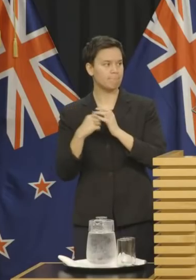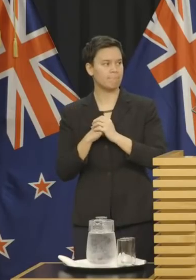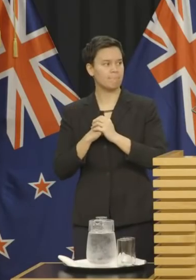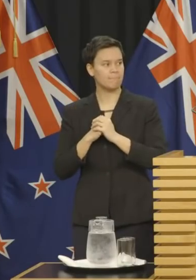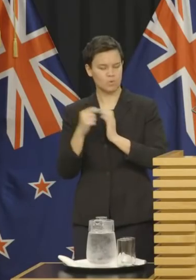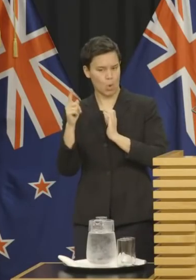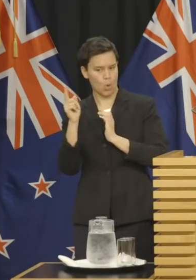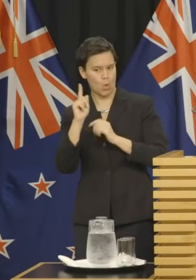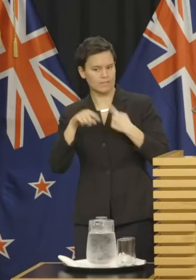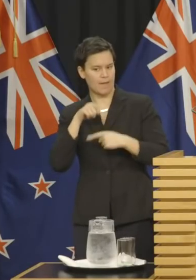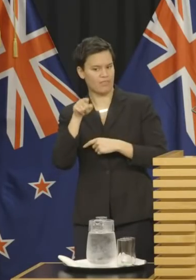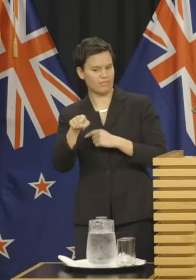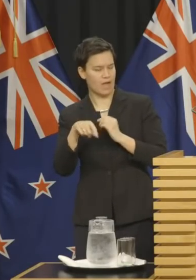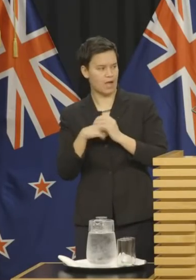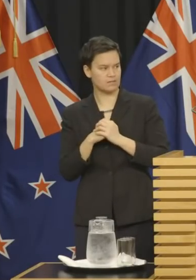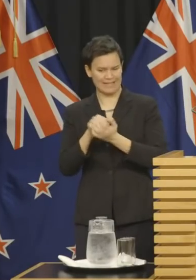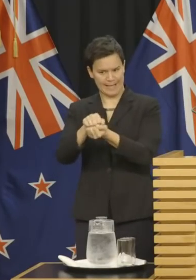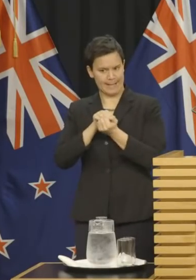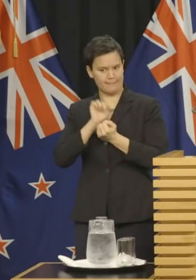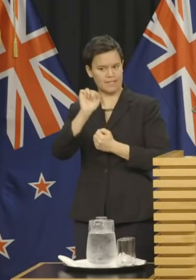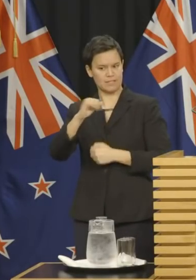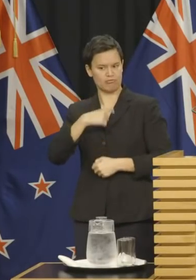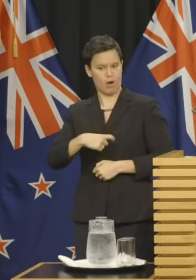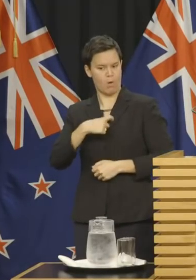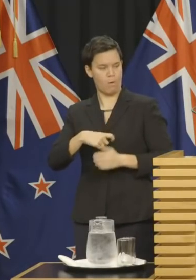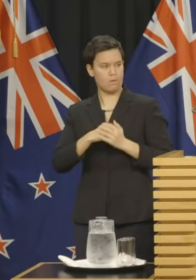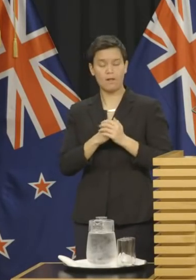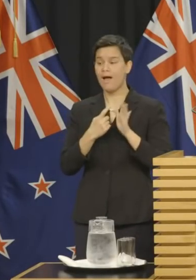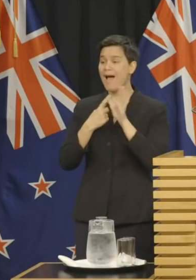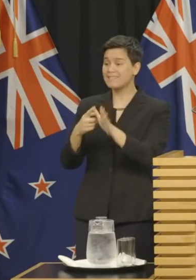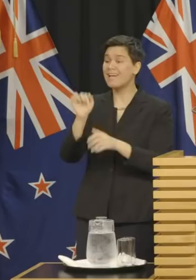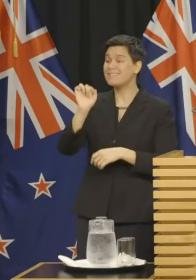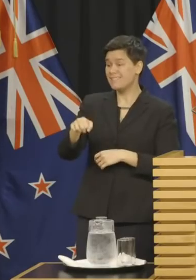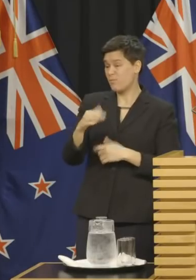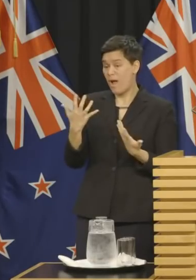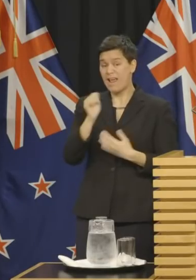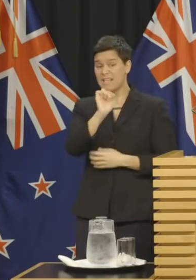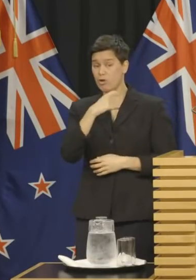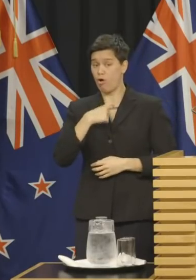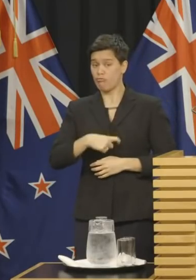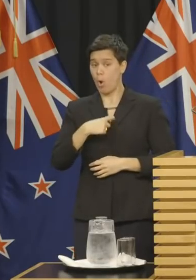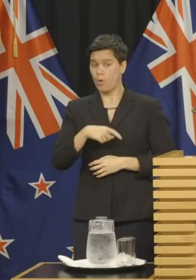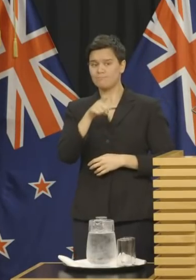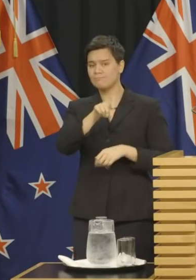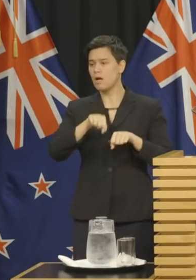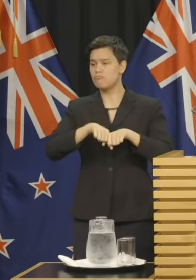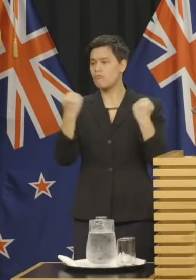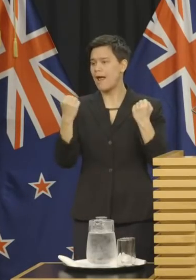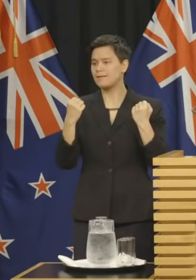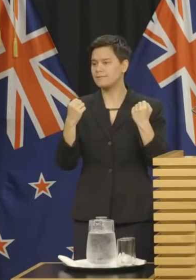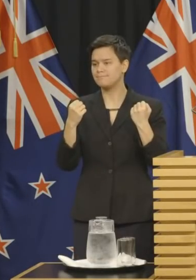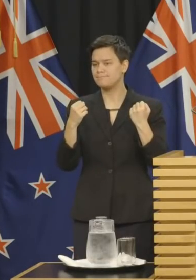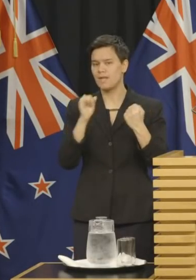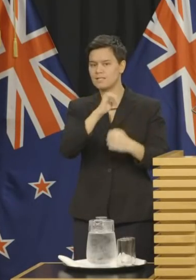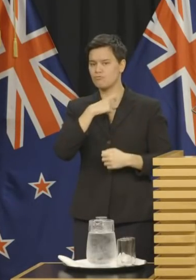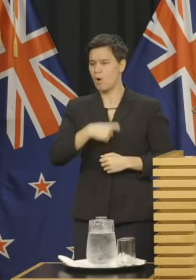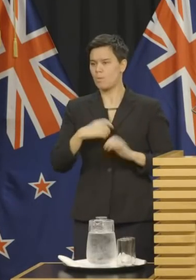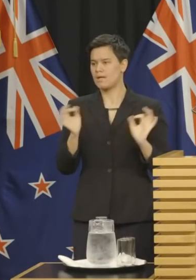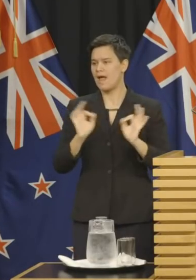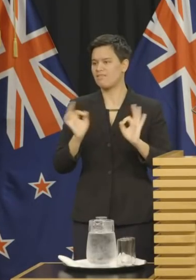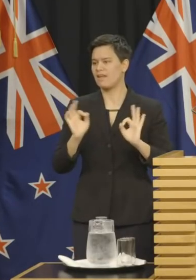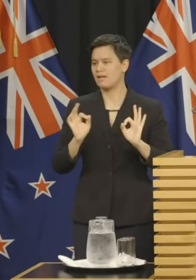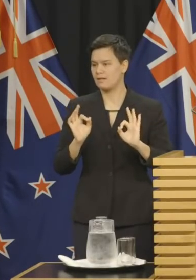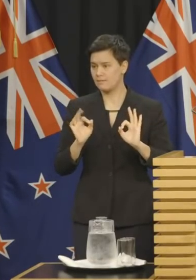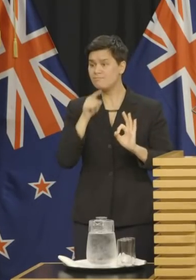had not breached any cabinet guidelines and so on. In that intervening period, I've elevated, he's in a role now within